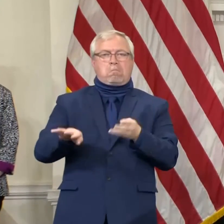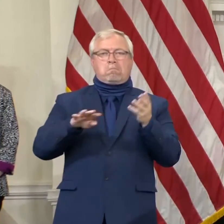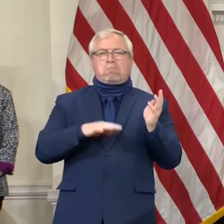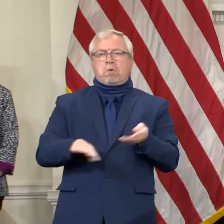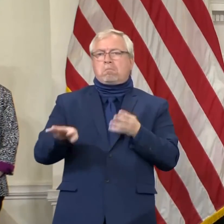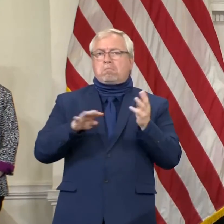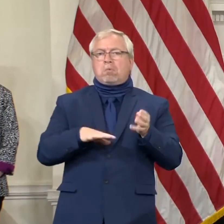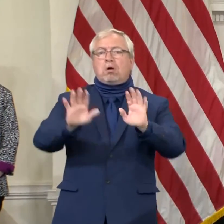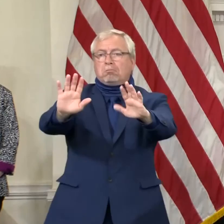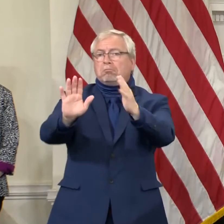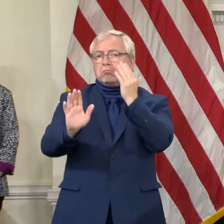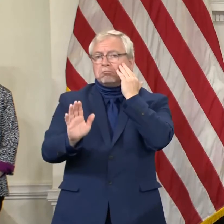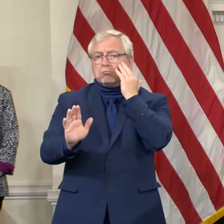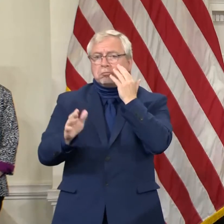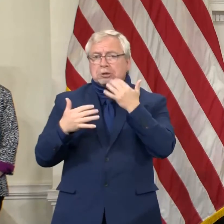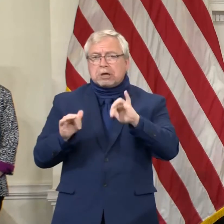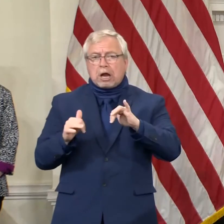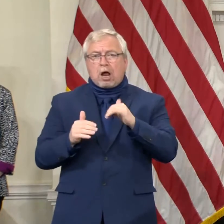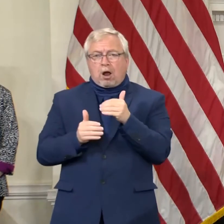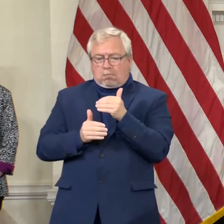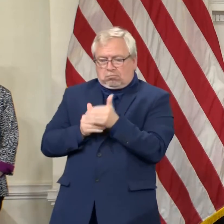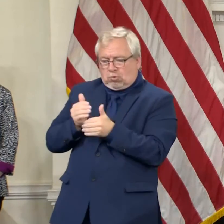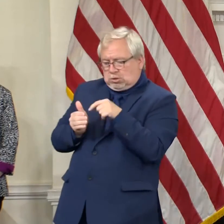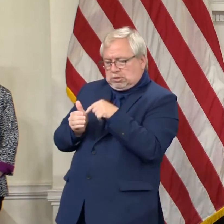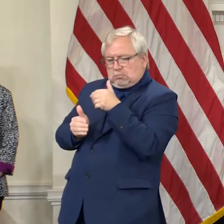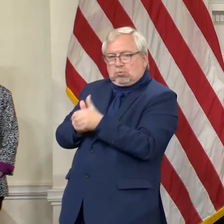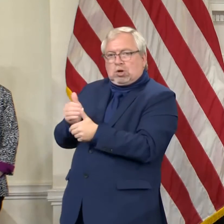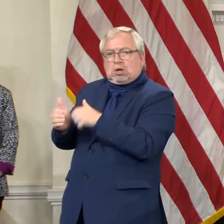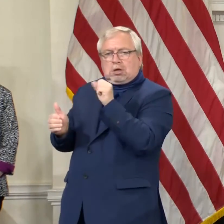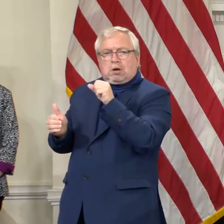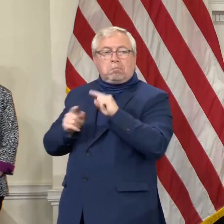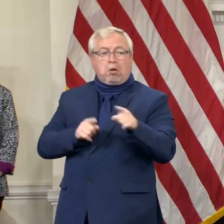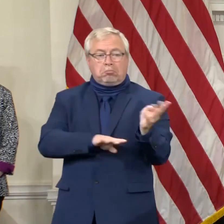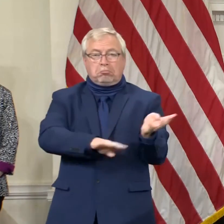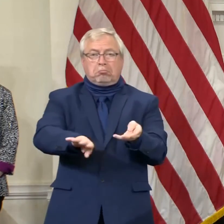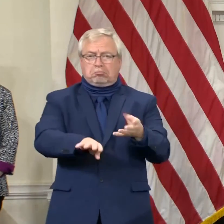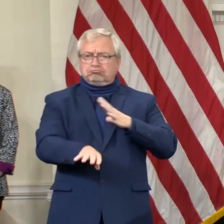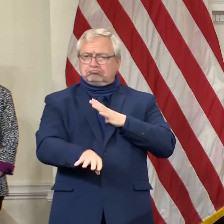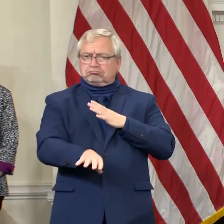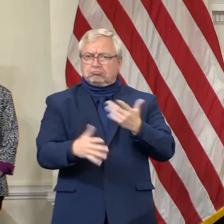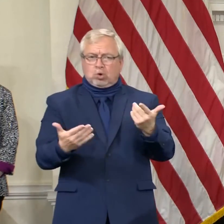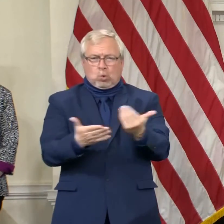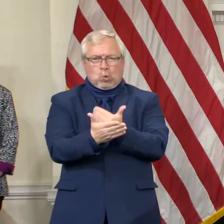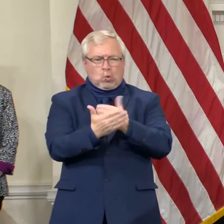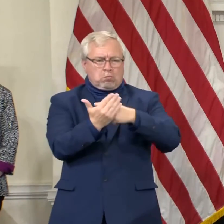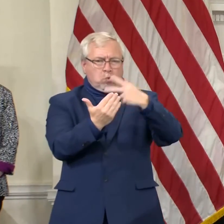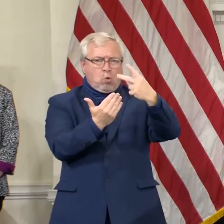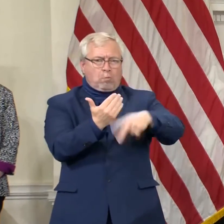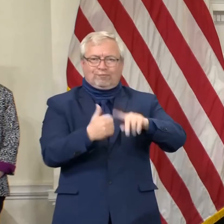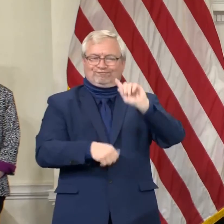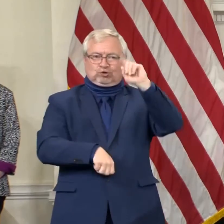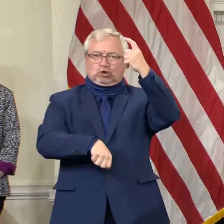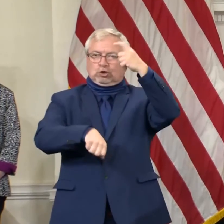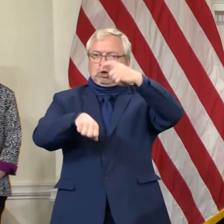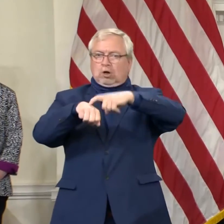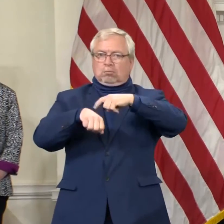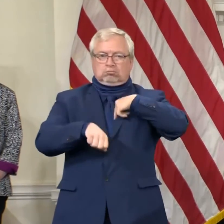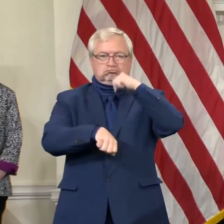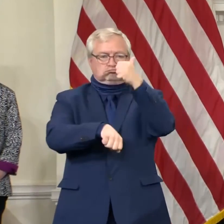it's still very frustrating because people, look, this was a brand new program that was instituted at the federal level about 2 weeks